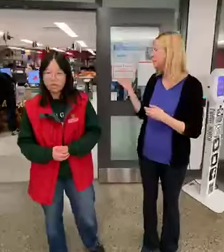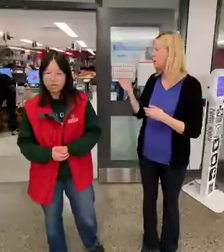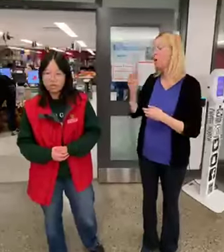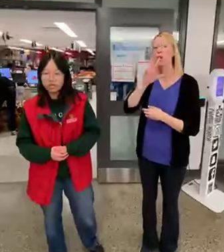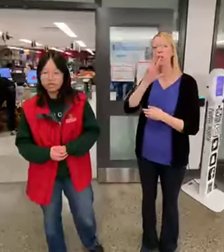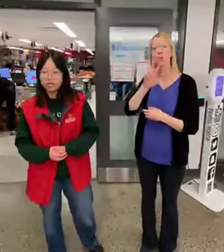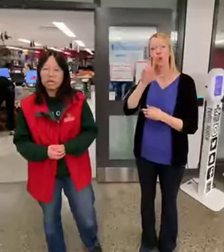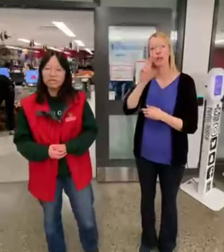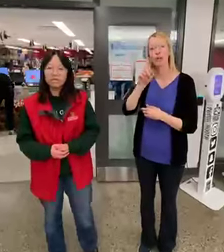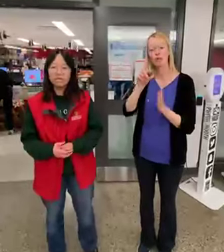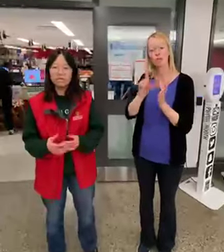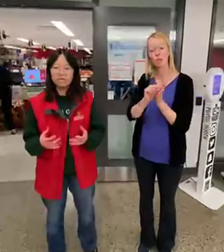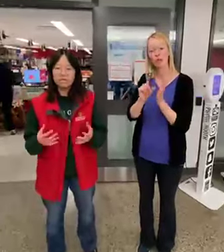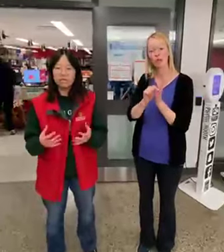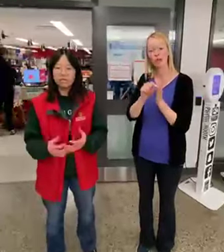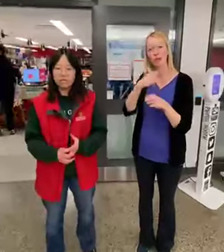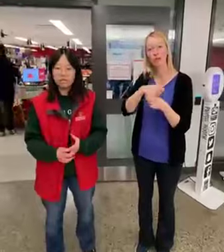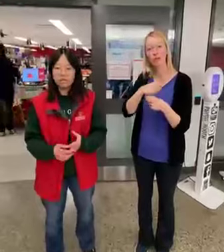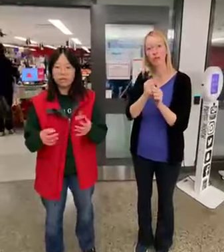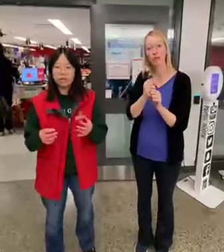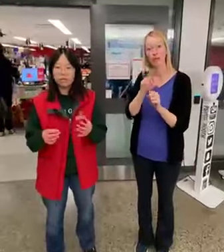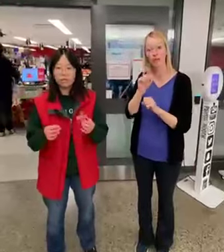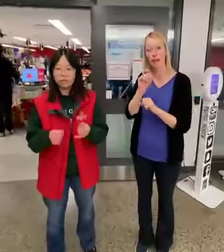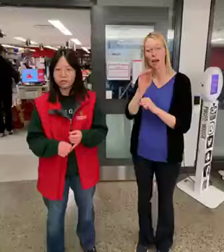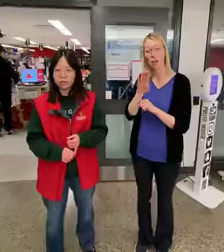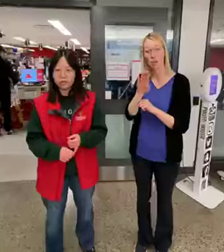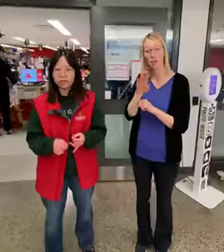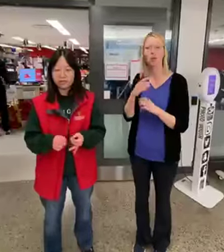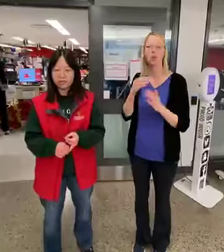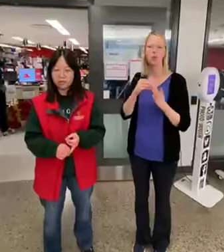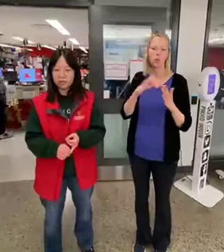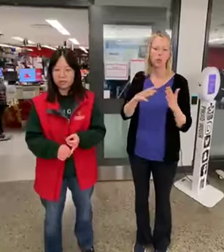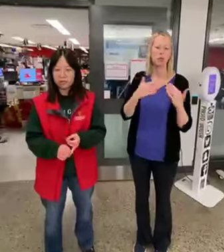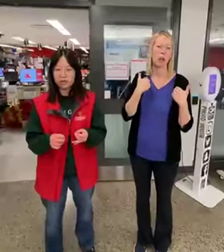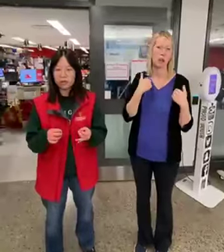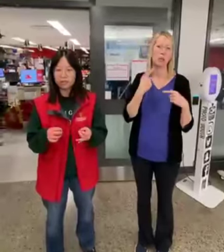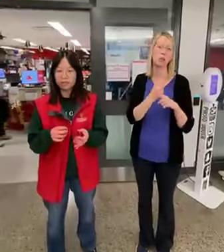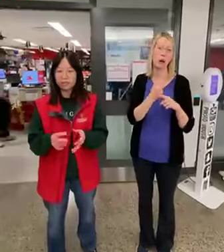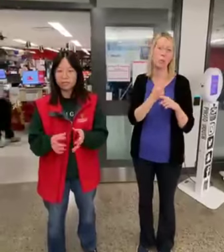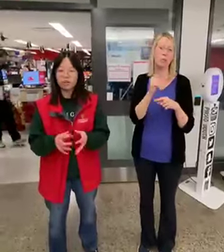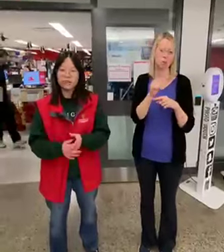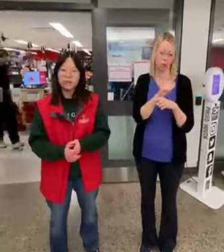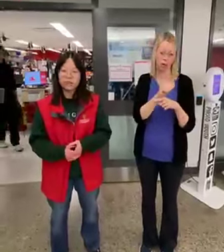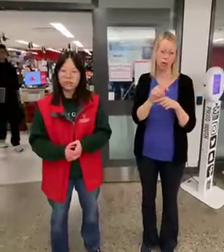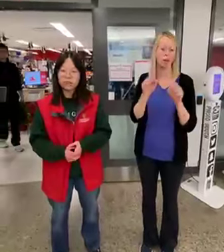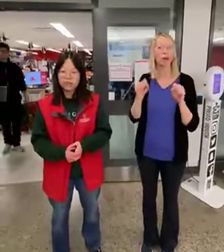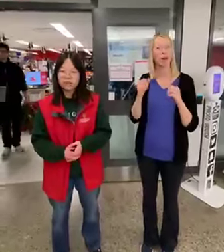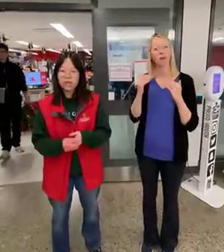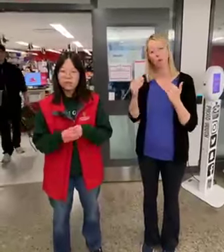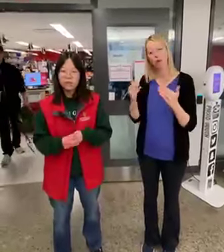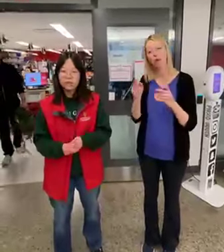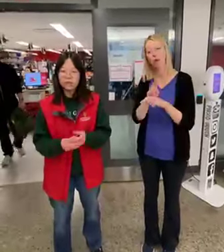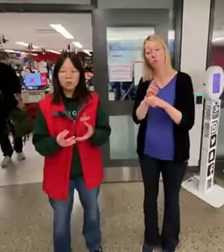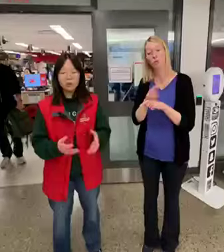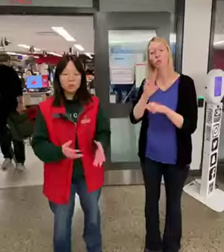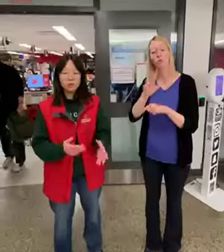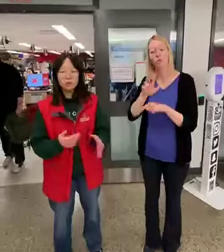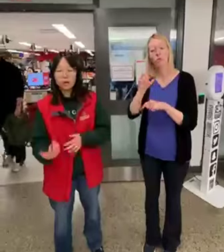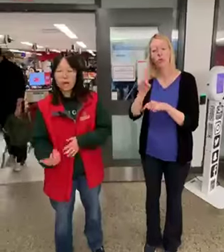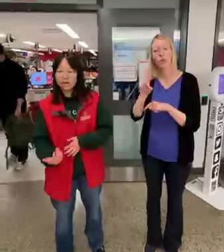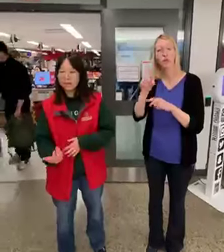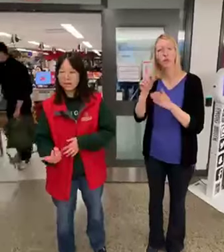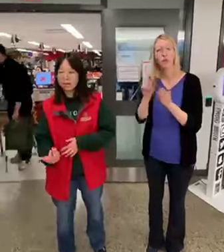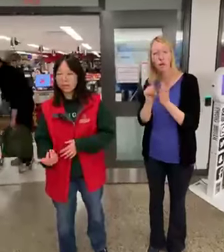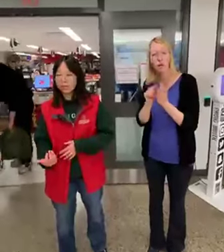3D printing maker space. So essentially this is where students with the proper training and safety training are able to use all of our 3D printers to create